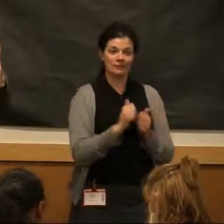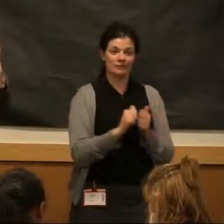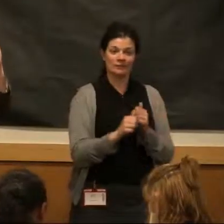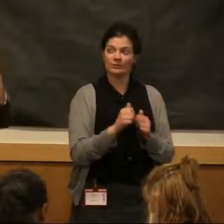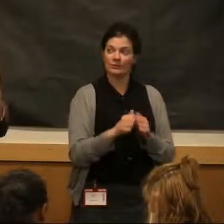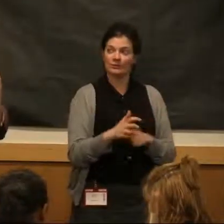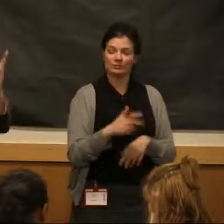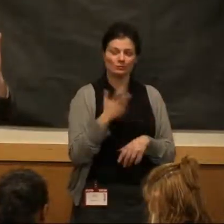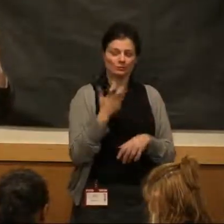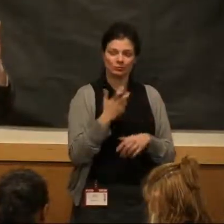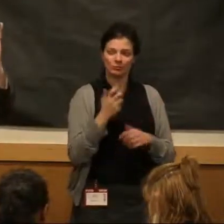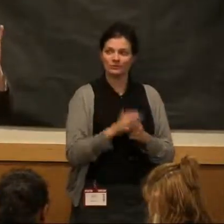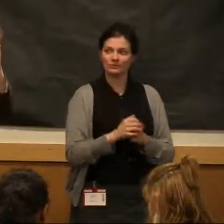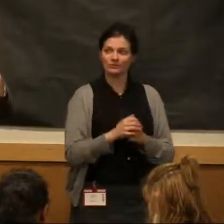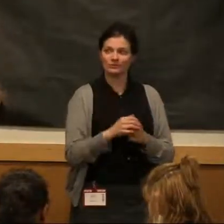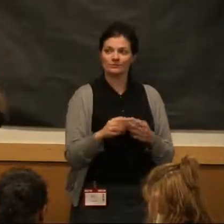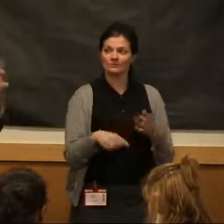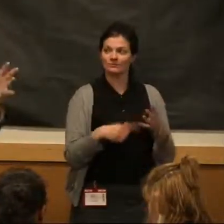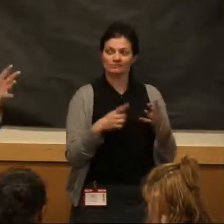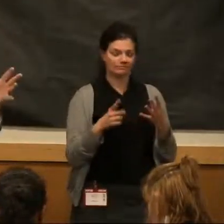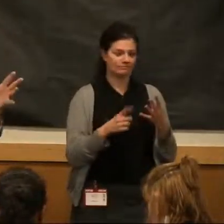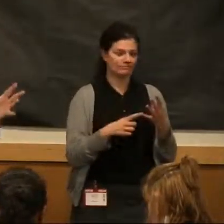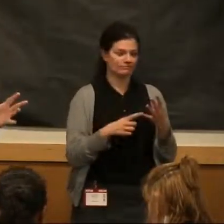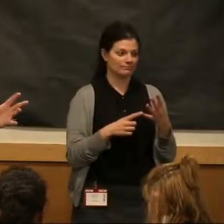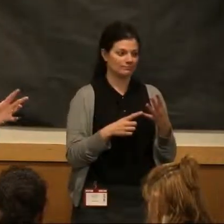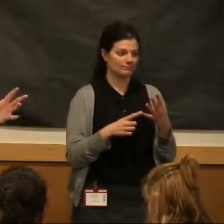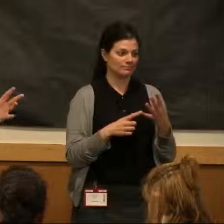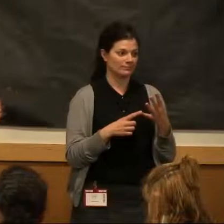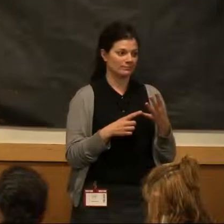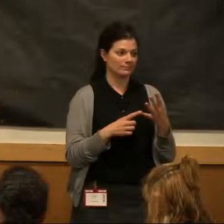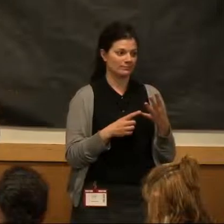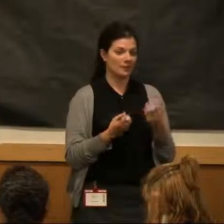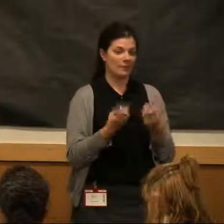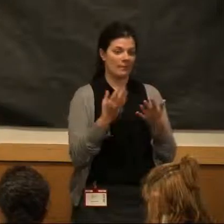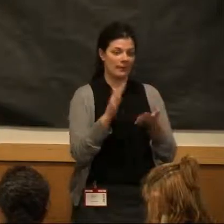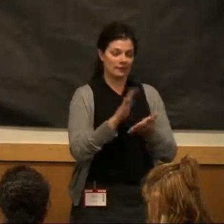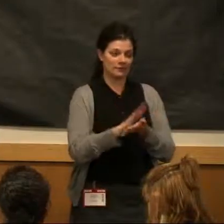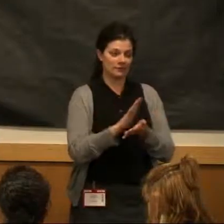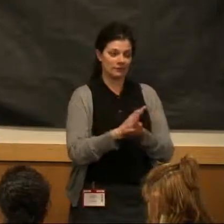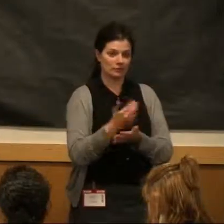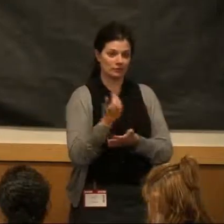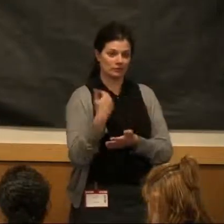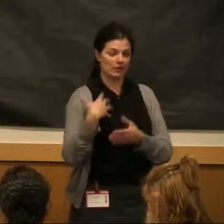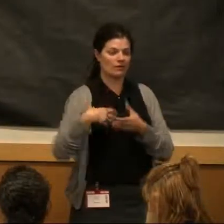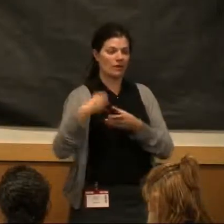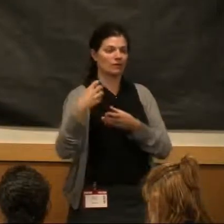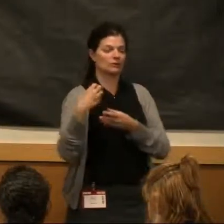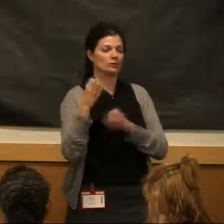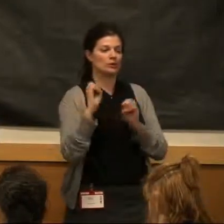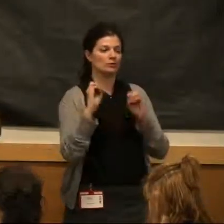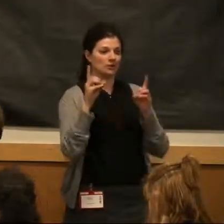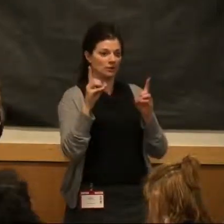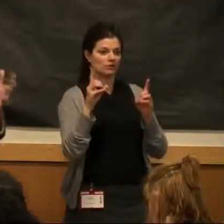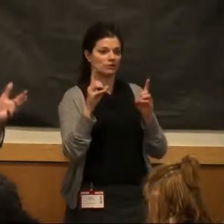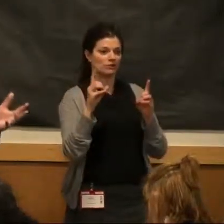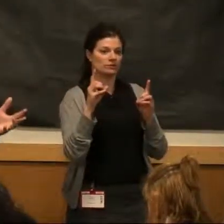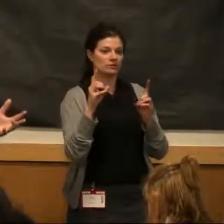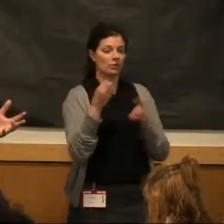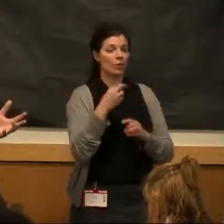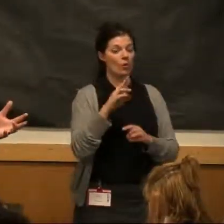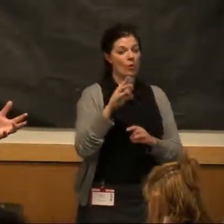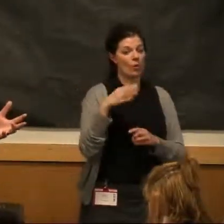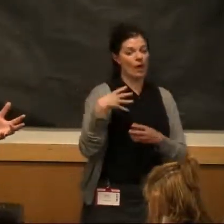in. So that's number 3. Number 4, many schools will have what I would call outdoor education or